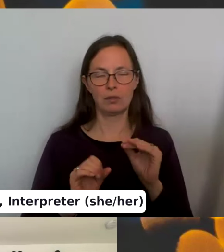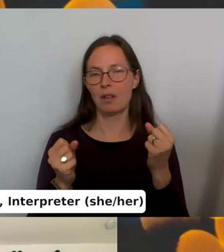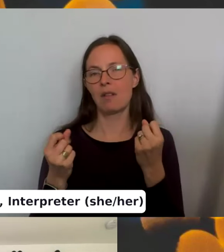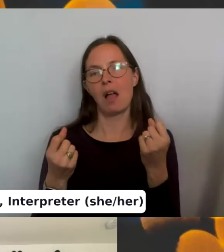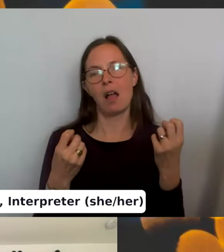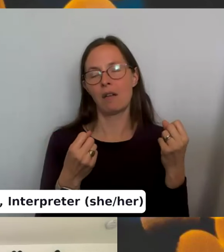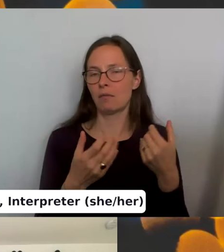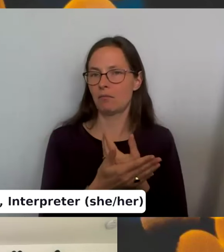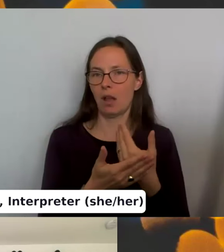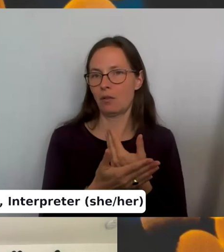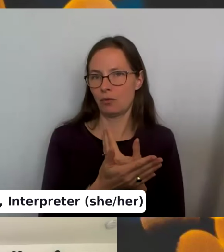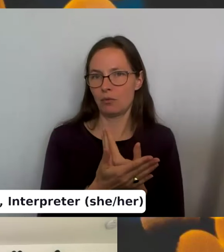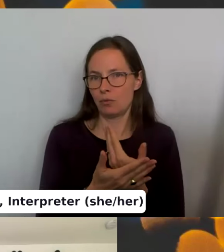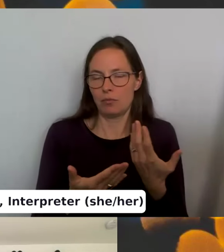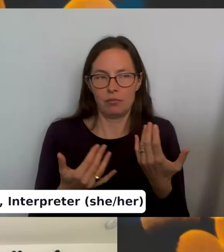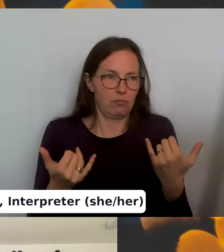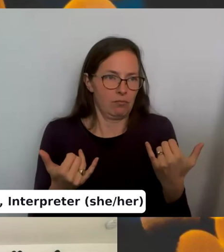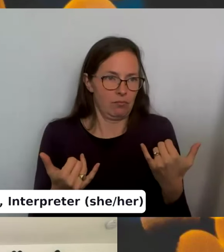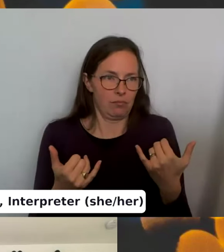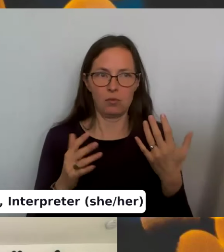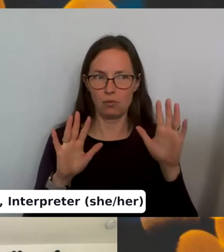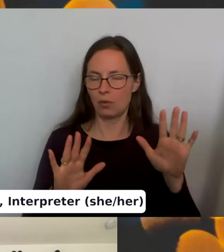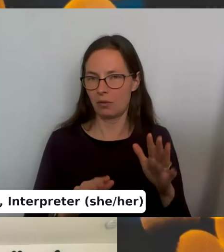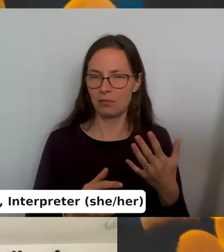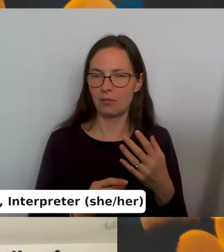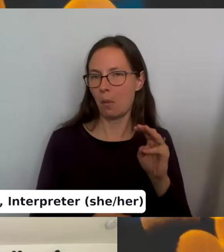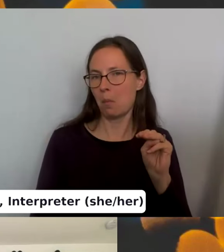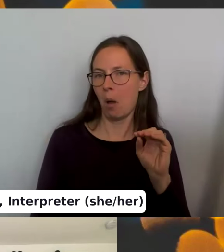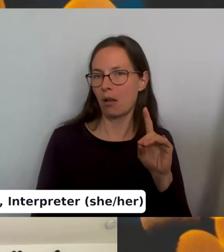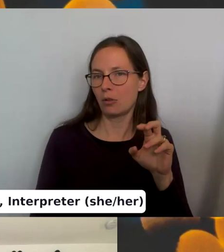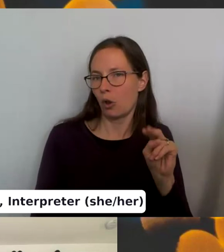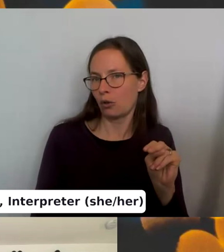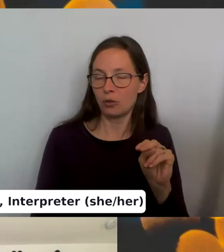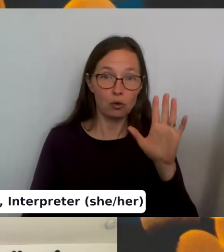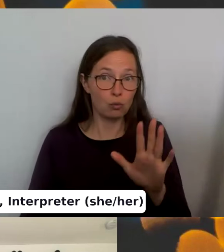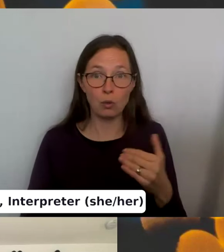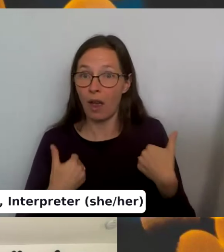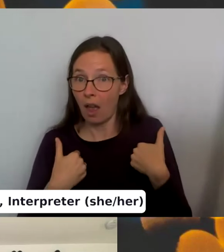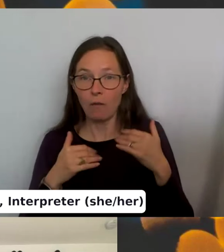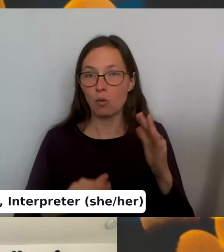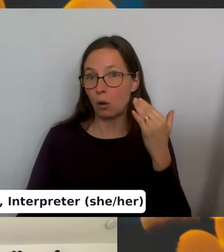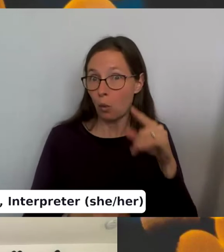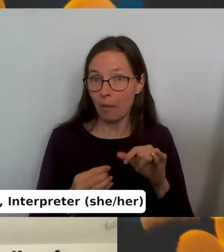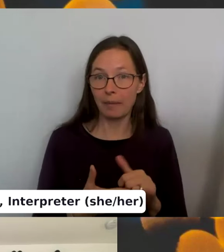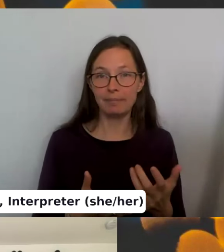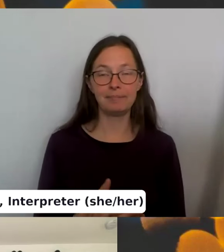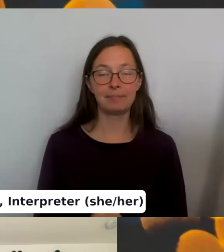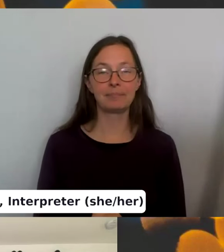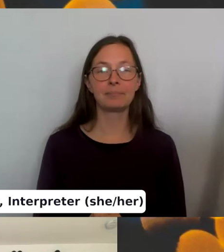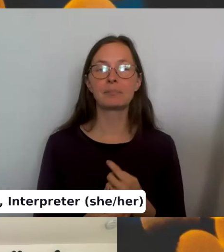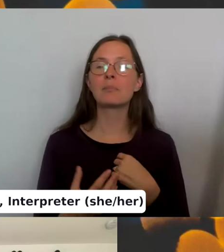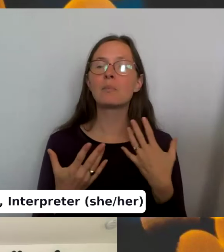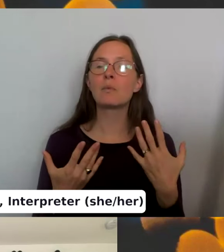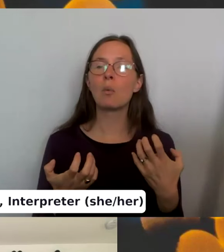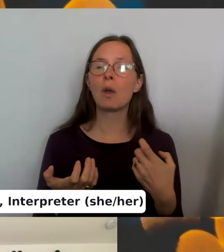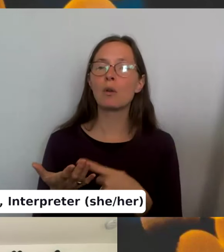modern decks going around that are great to have and know about. And I want to go over